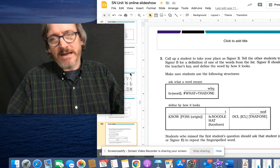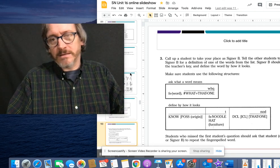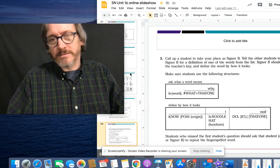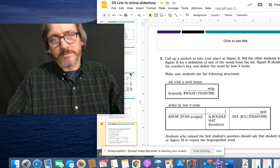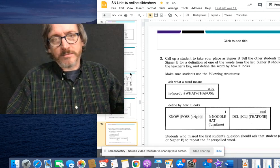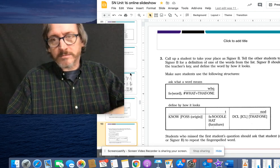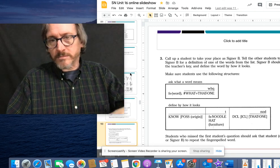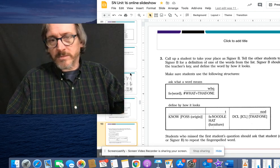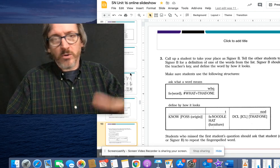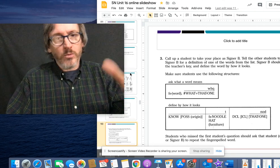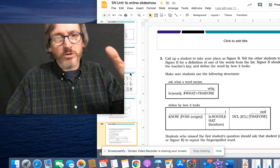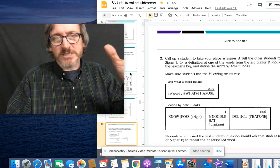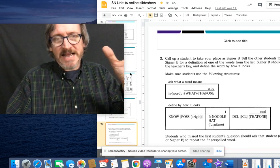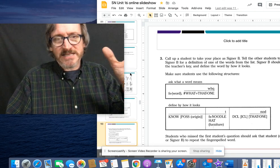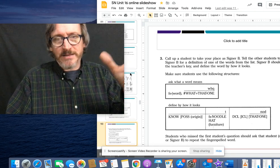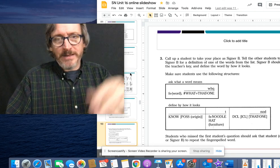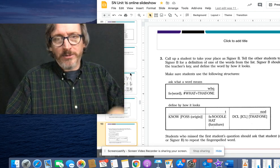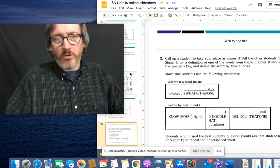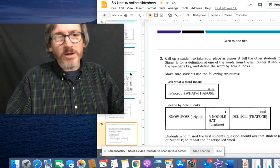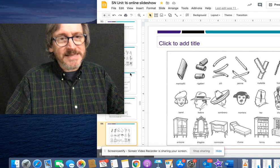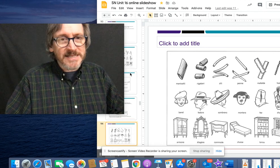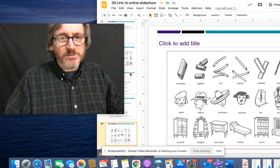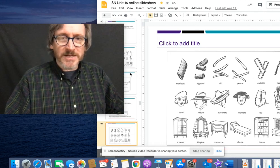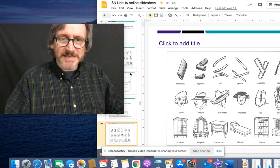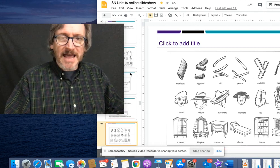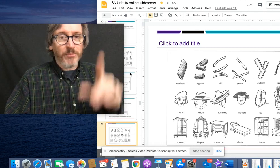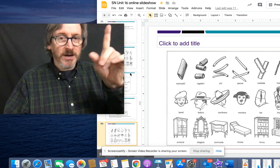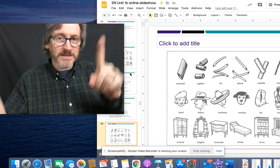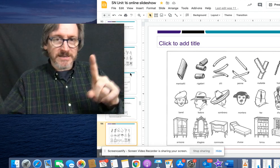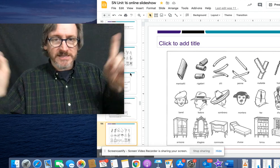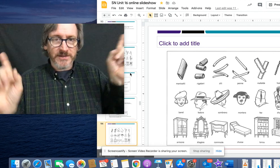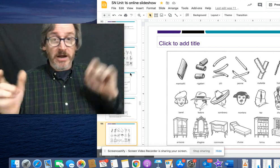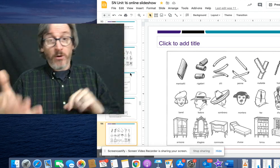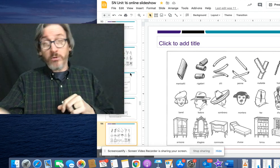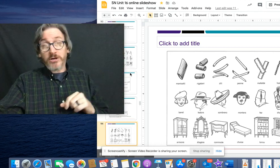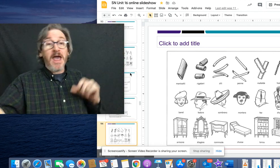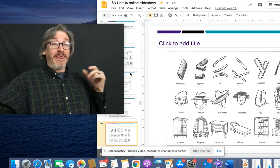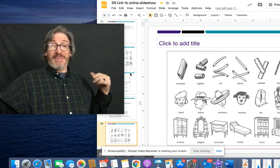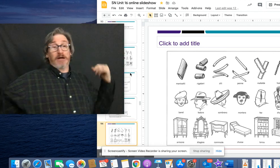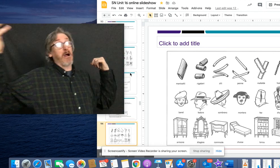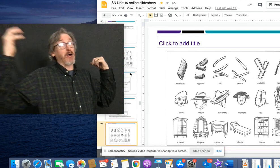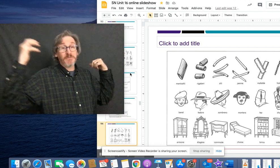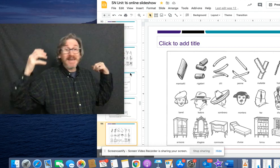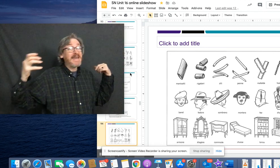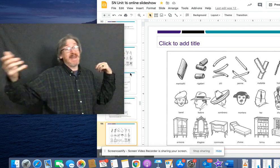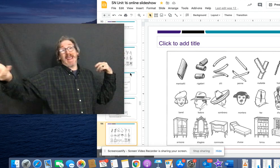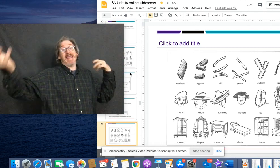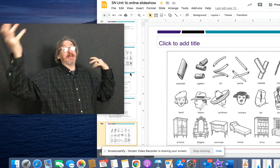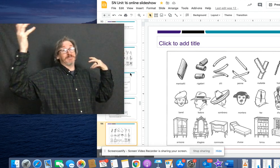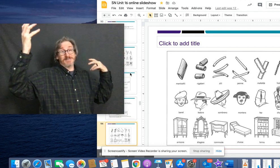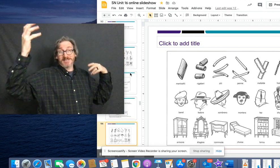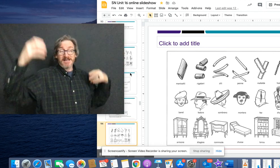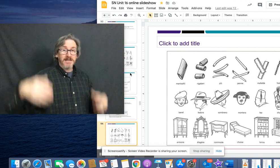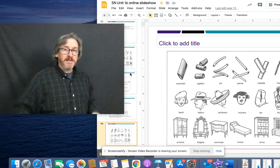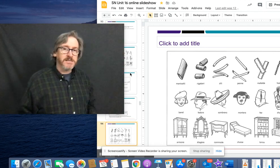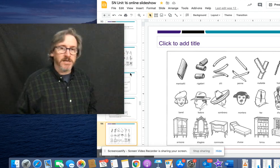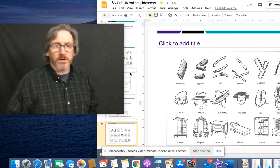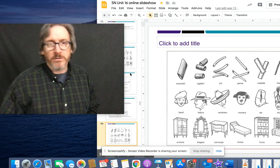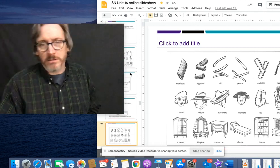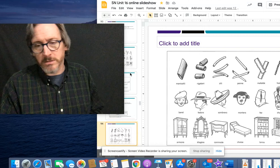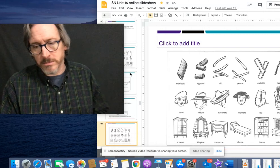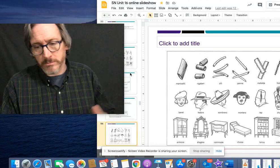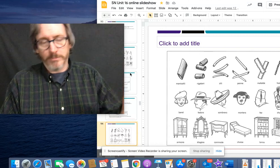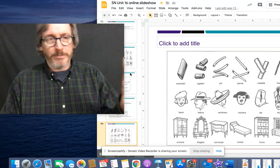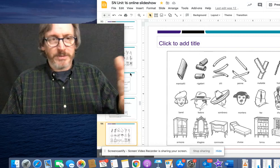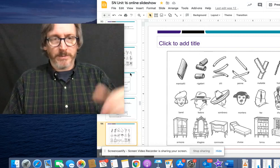And again, we're just asking people, what's this? What's that? Pointing to things on there. And oh, look, there are the names.